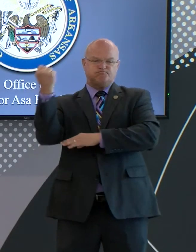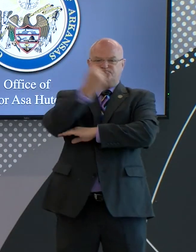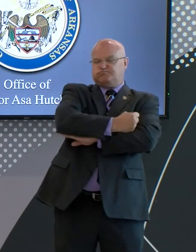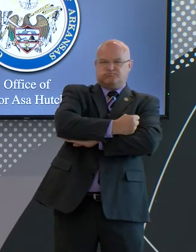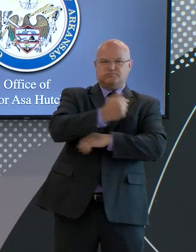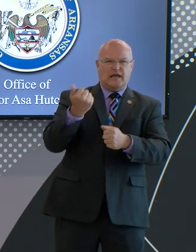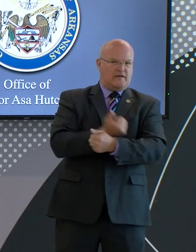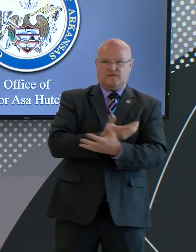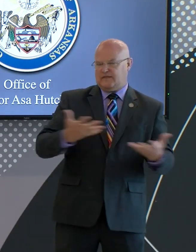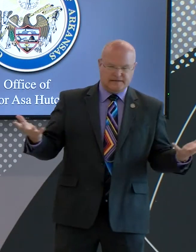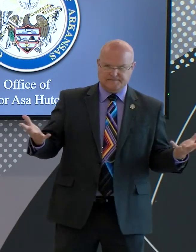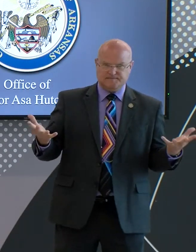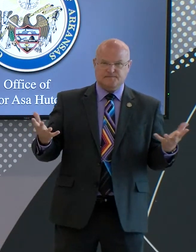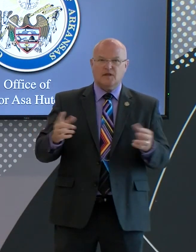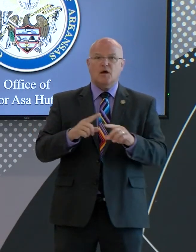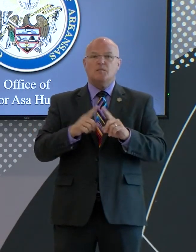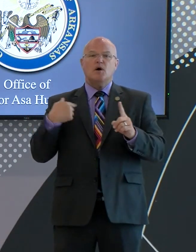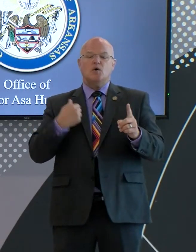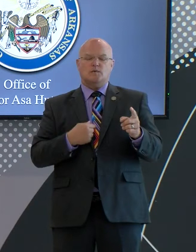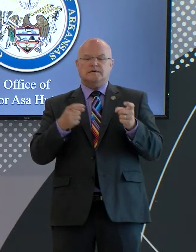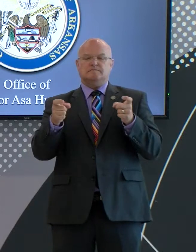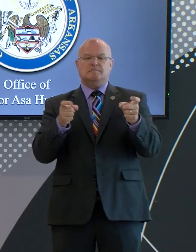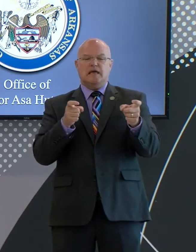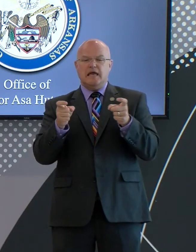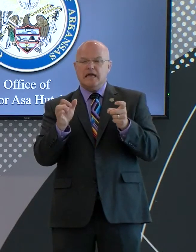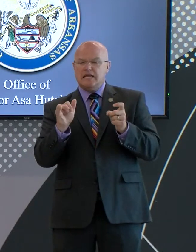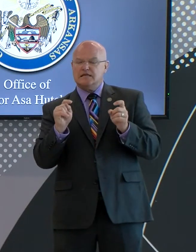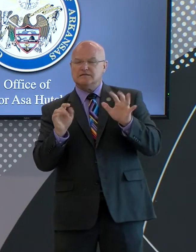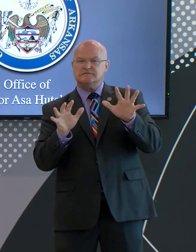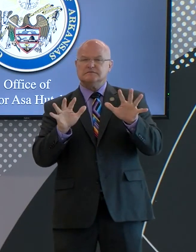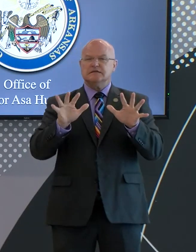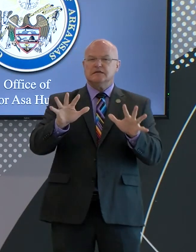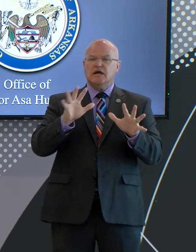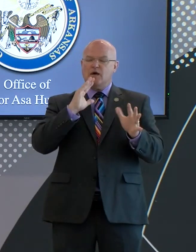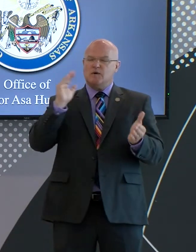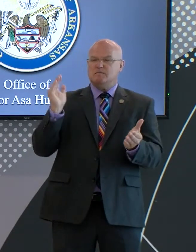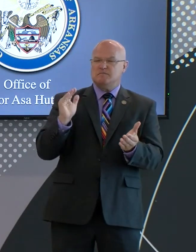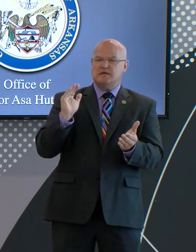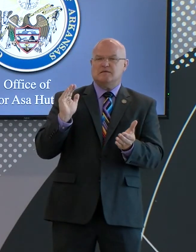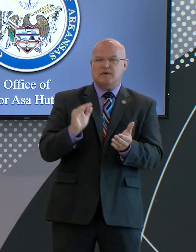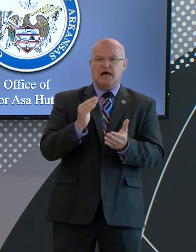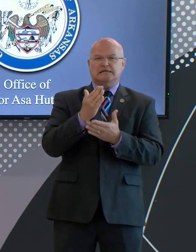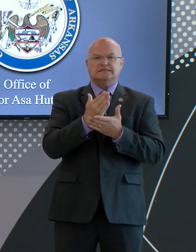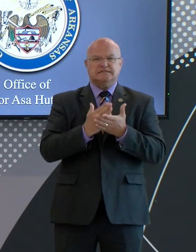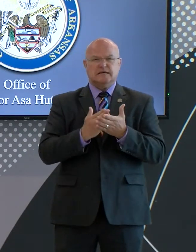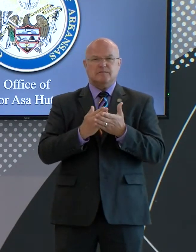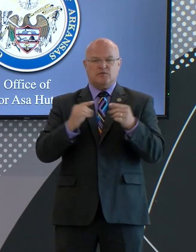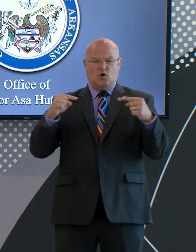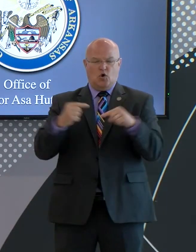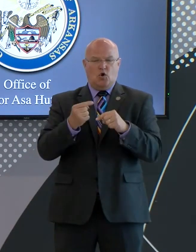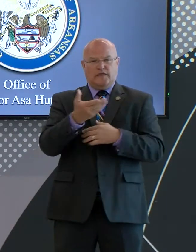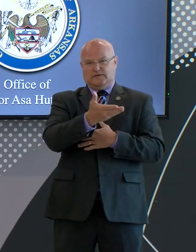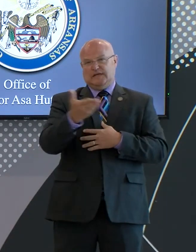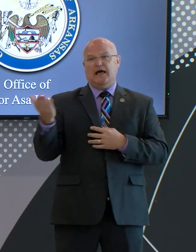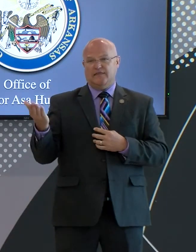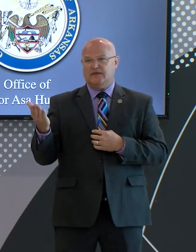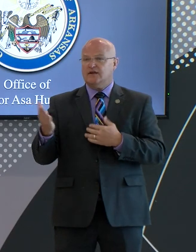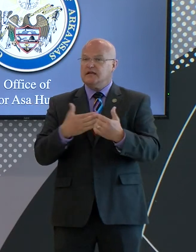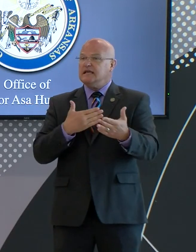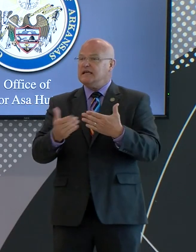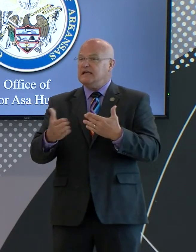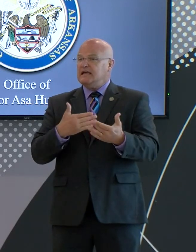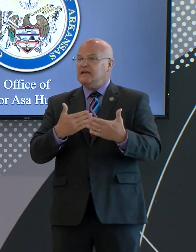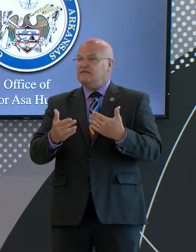complete economy, but that we managed it and we minimized some of the hurt that was out there, even